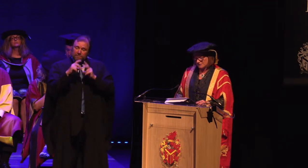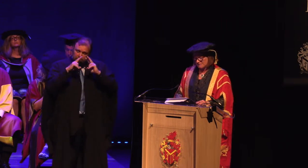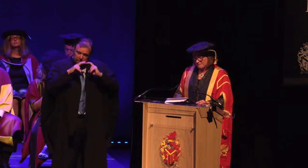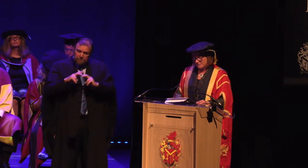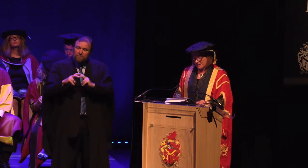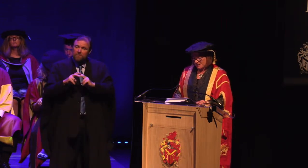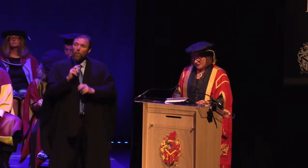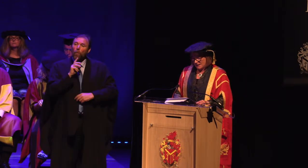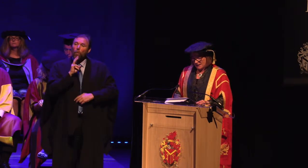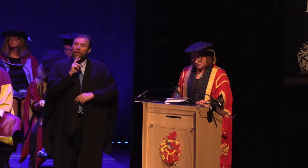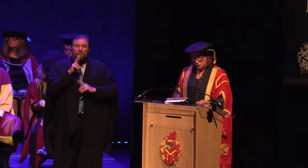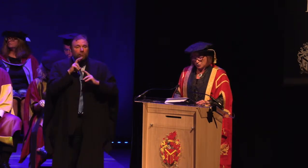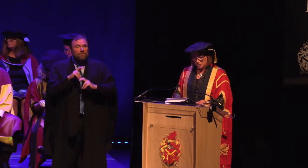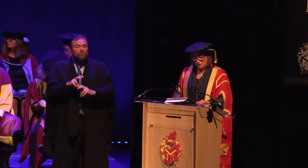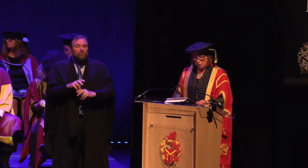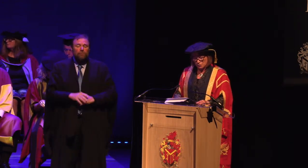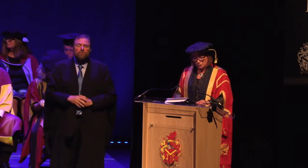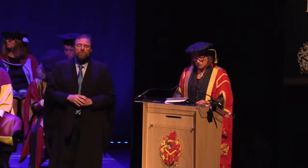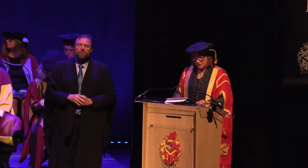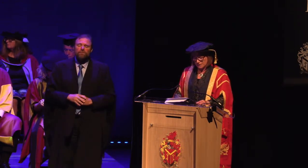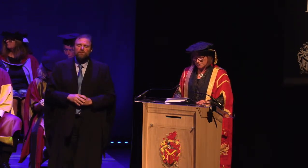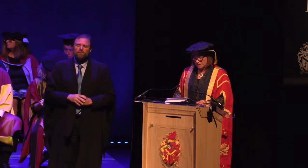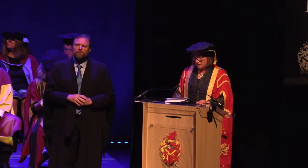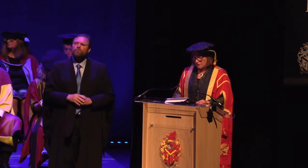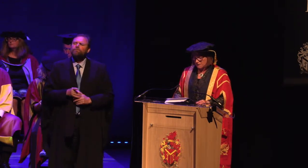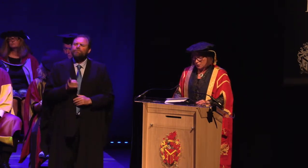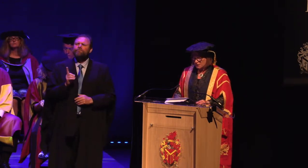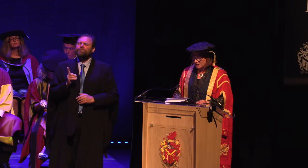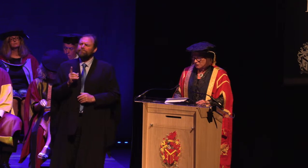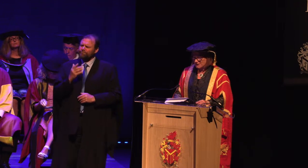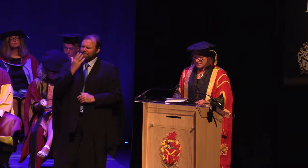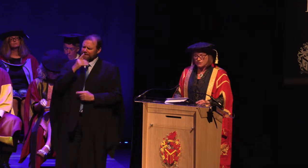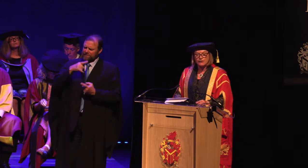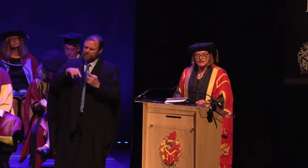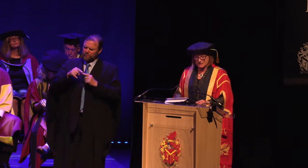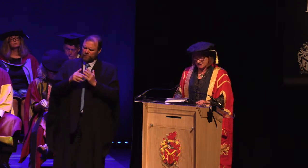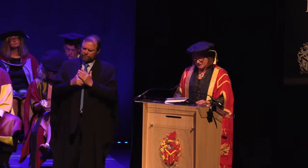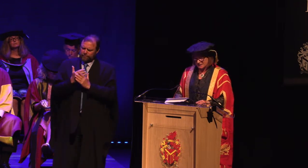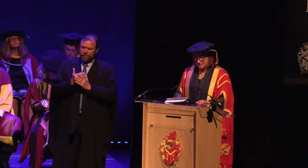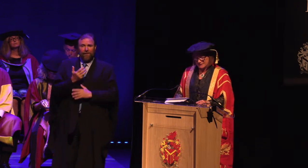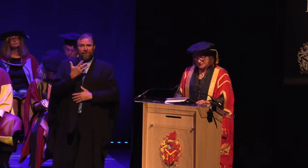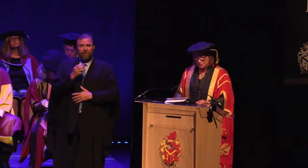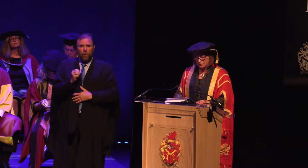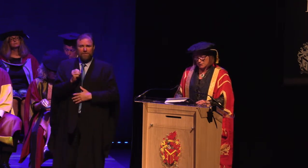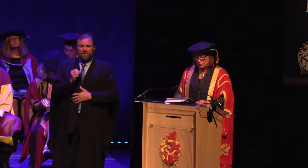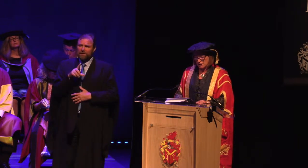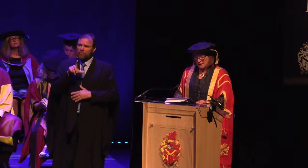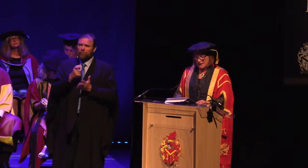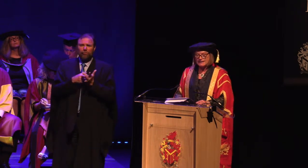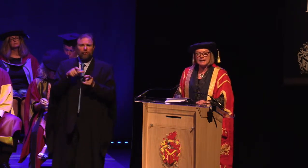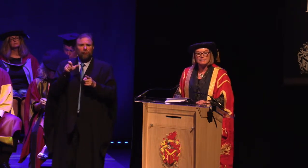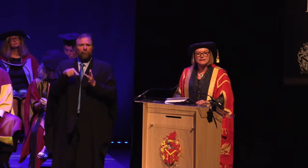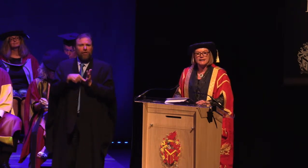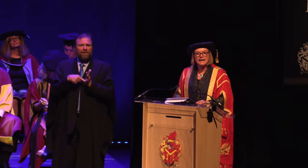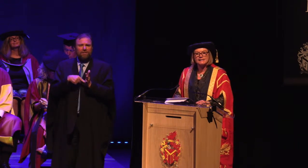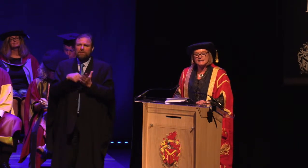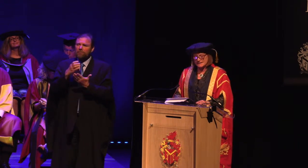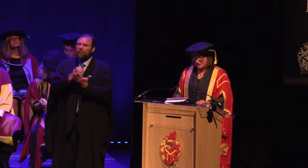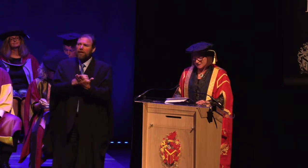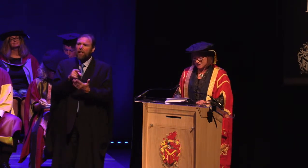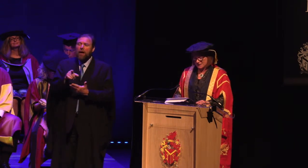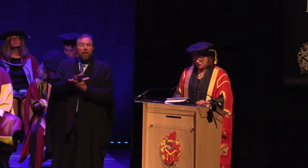research. And the school has also developed 40 credit curricula in the medium of Welsh, enabling